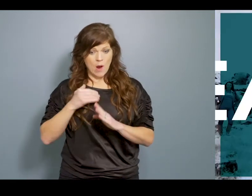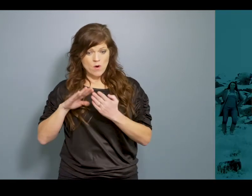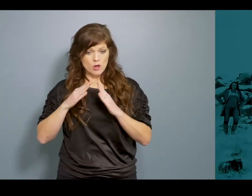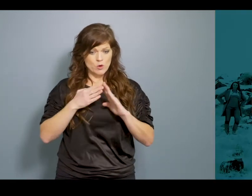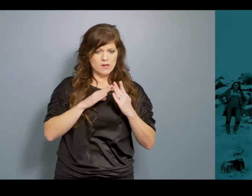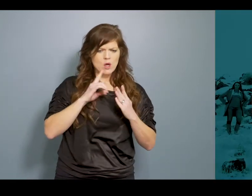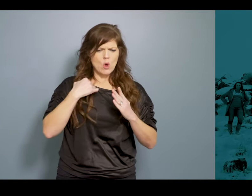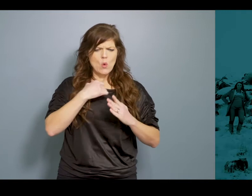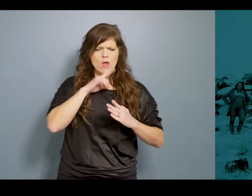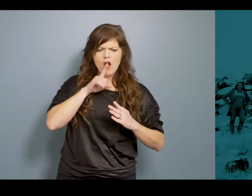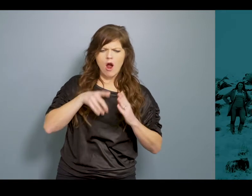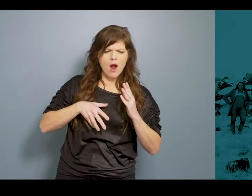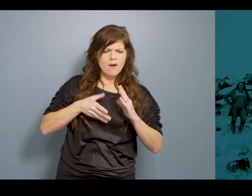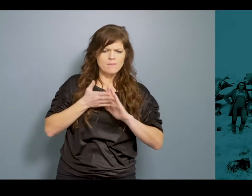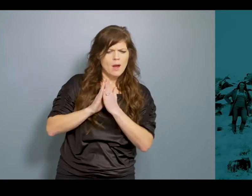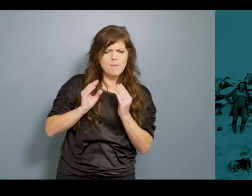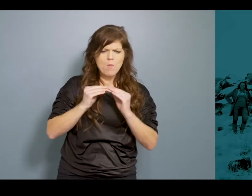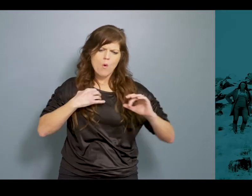We are fearless.